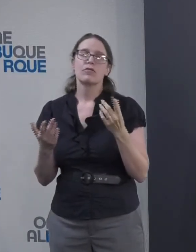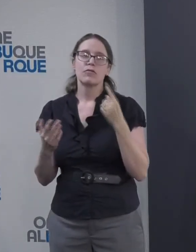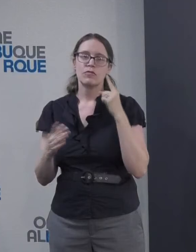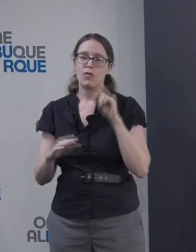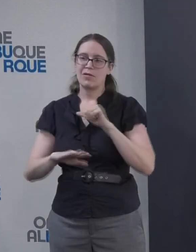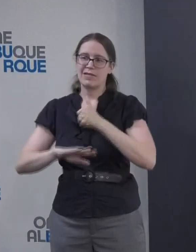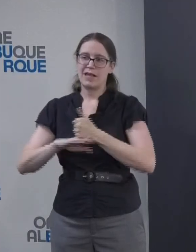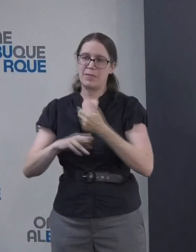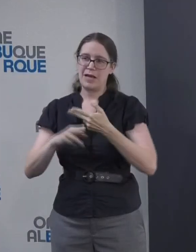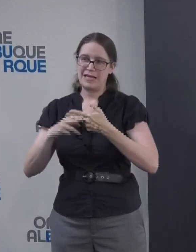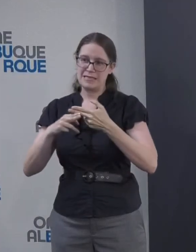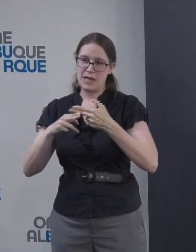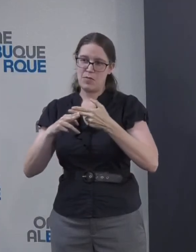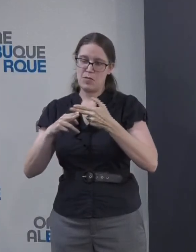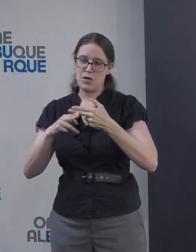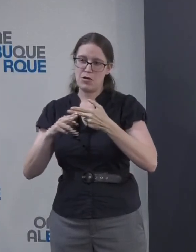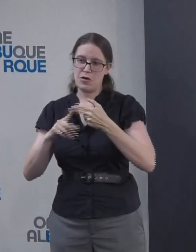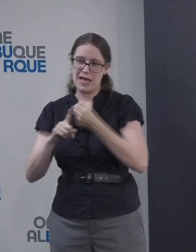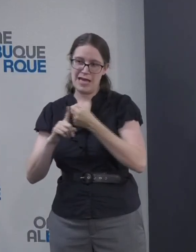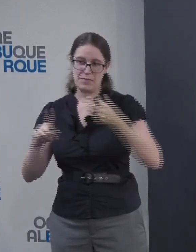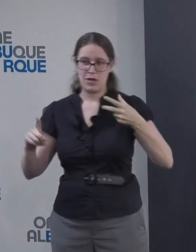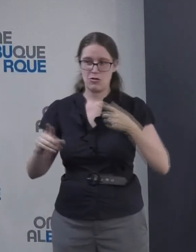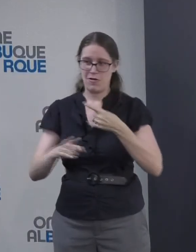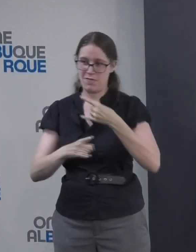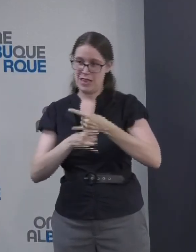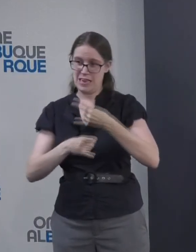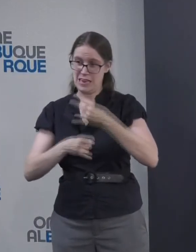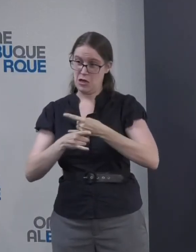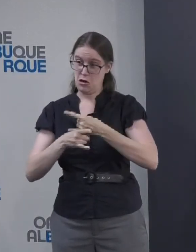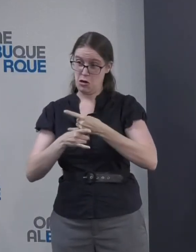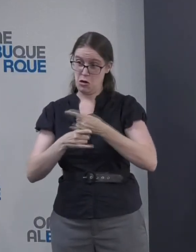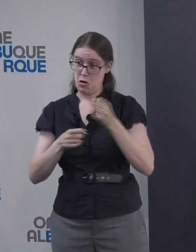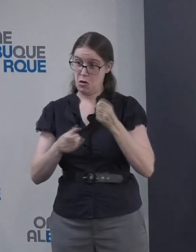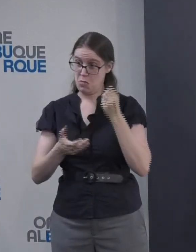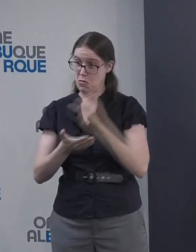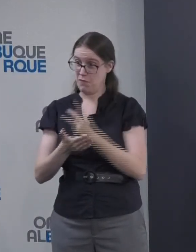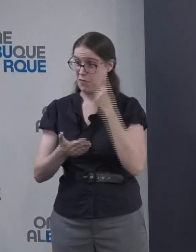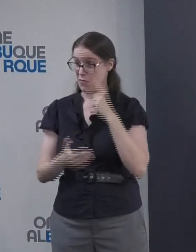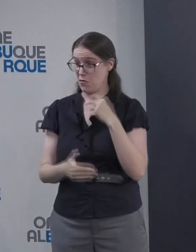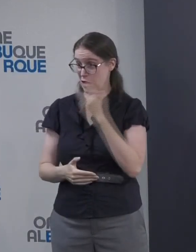for temporary expansion of liquor service areas for restaurants and bars?